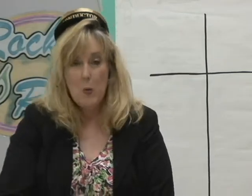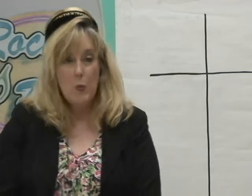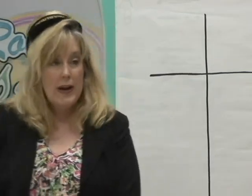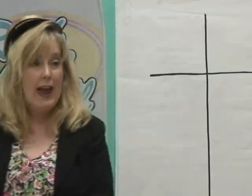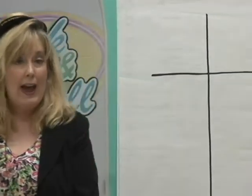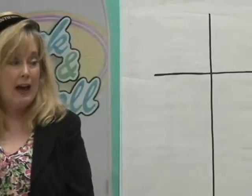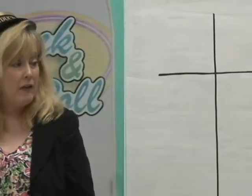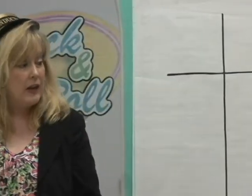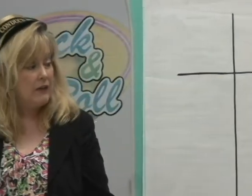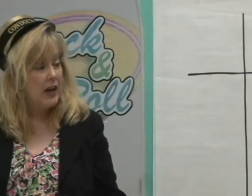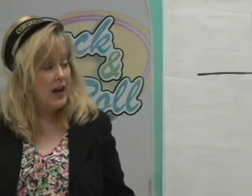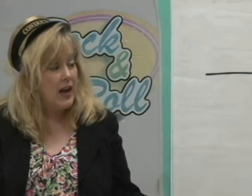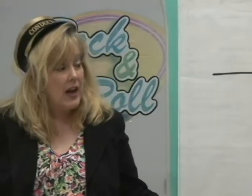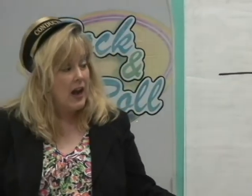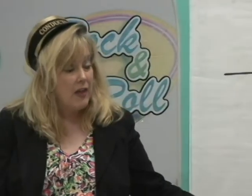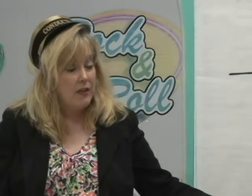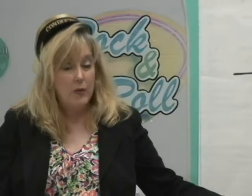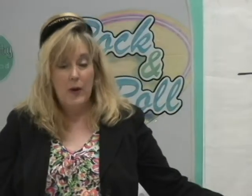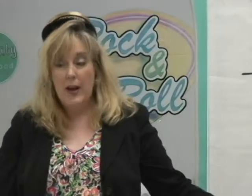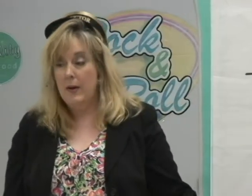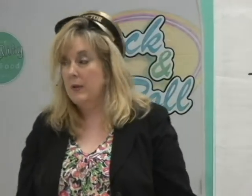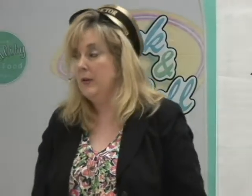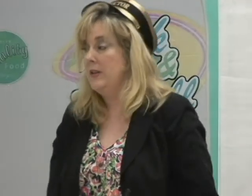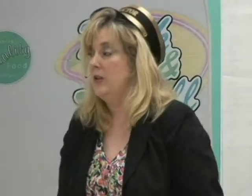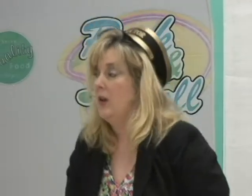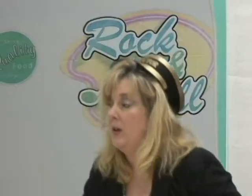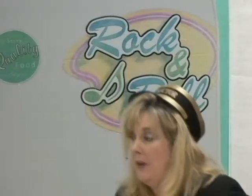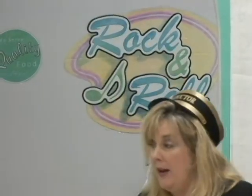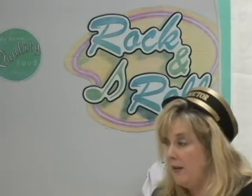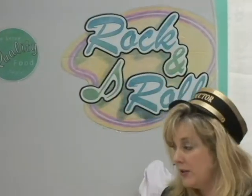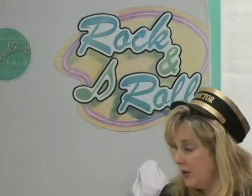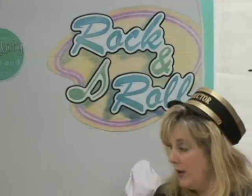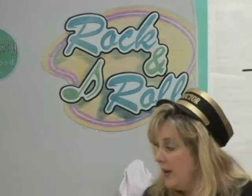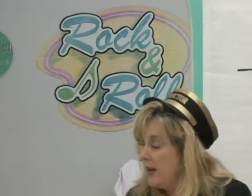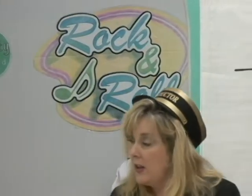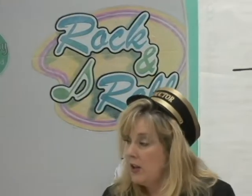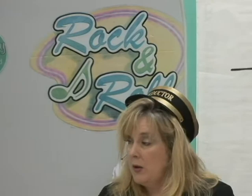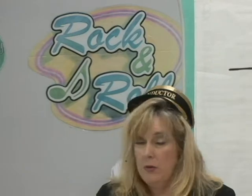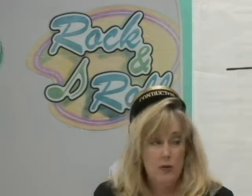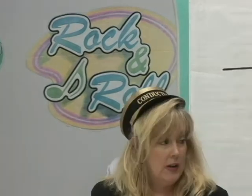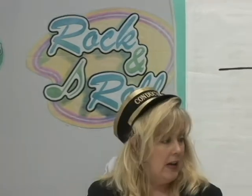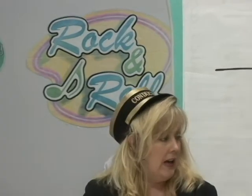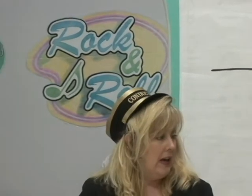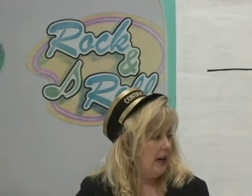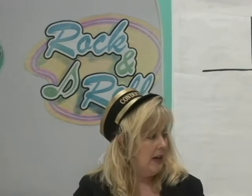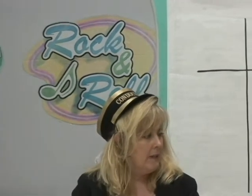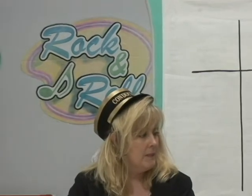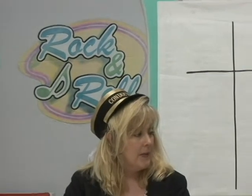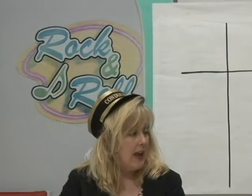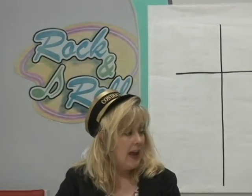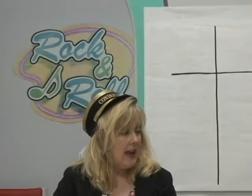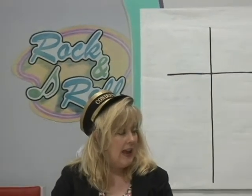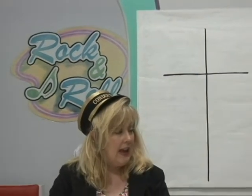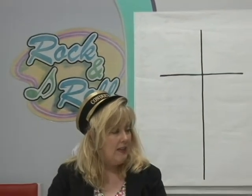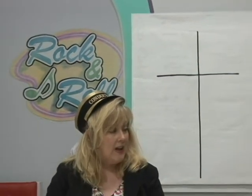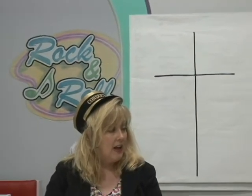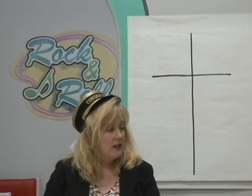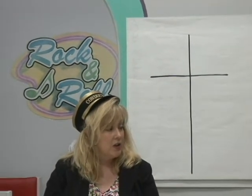We have even another way we're going to talk about communicating, and that is